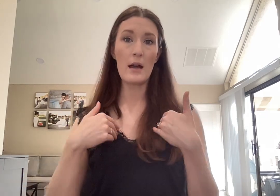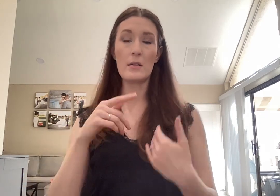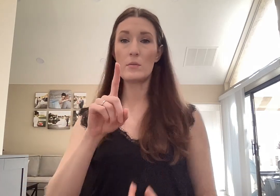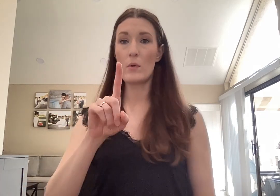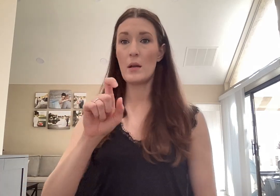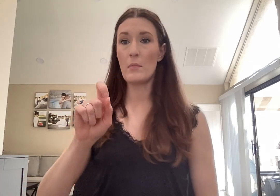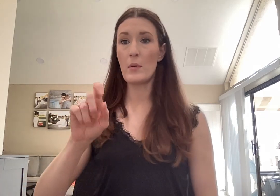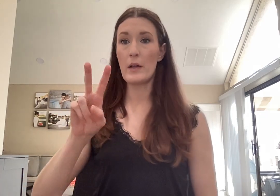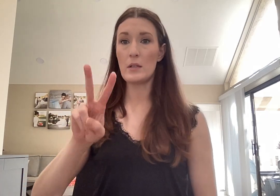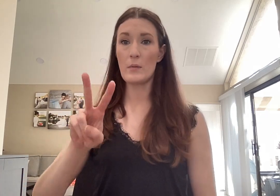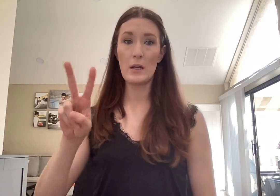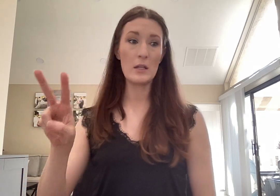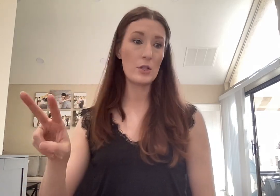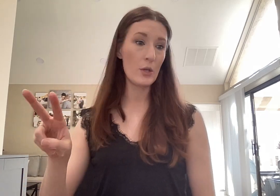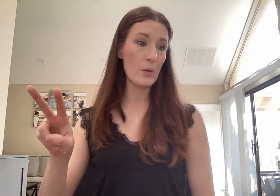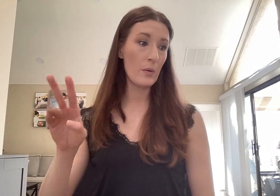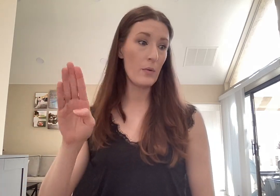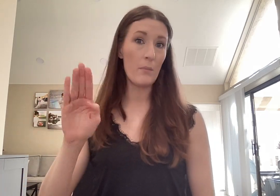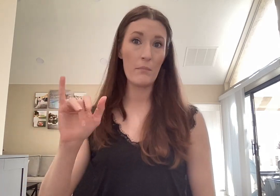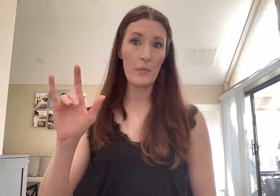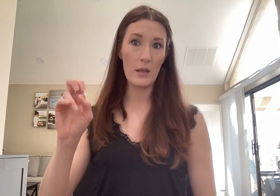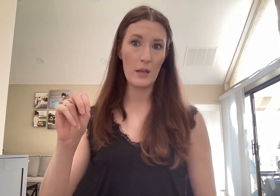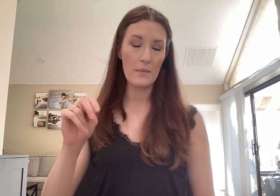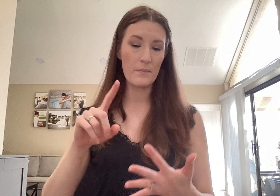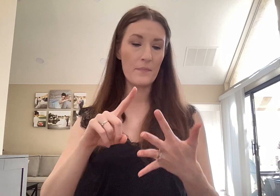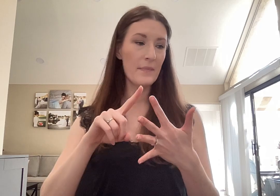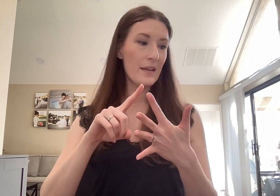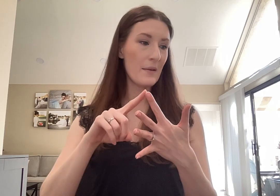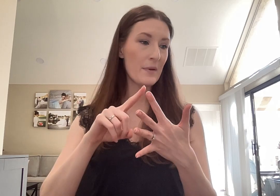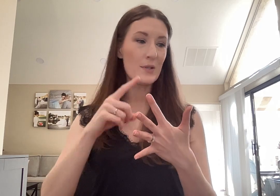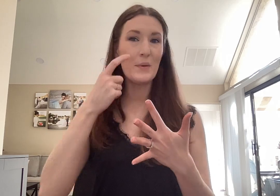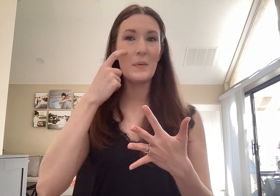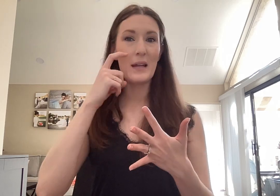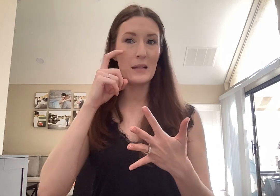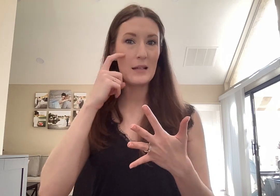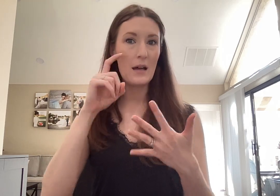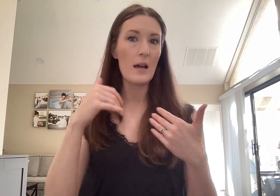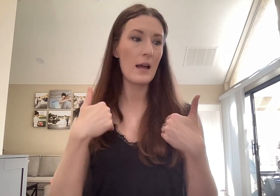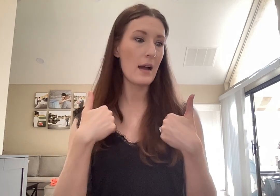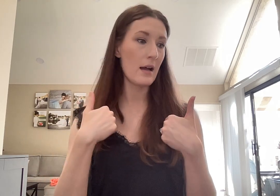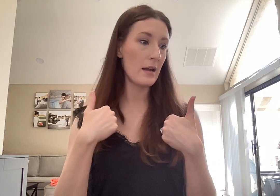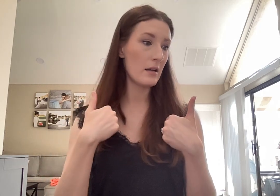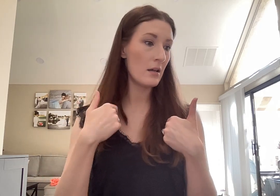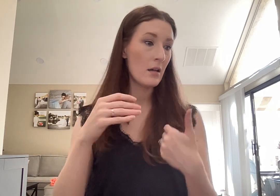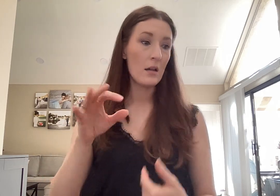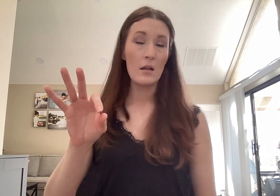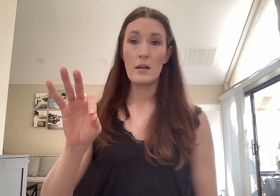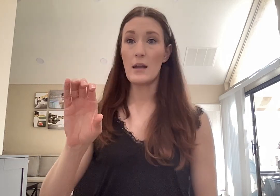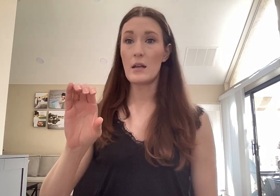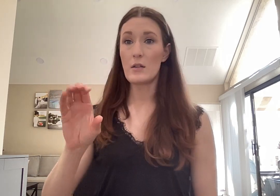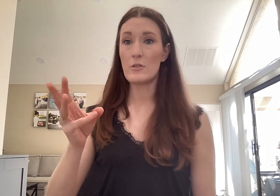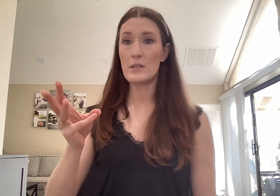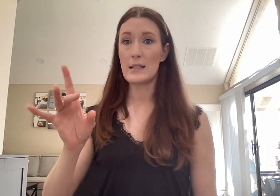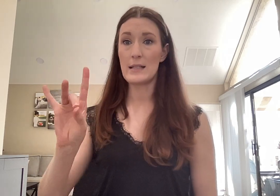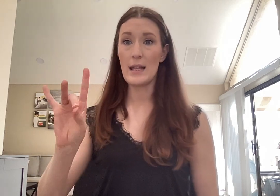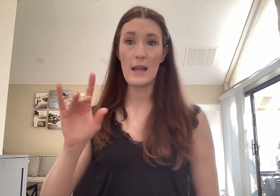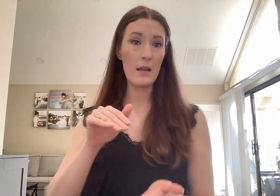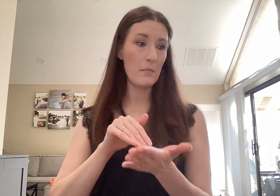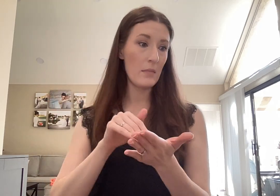has 1.22 billion. Number 2, India had 968